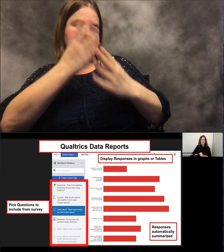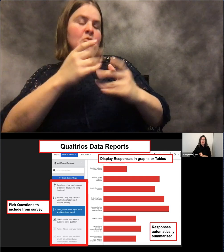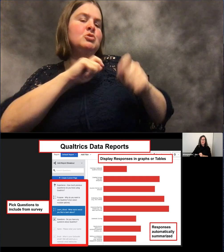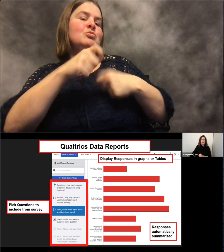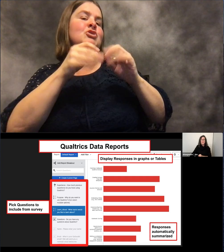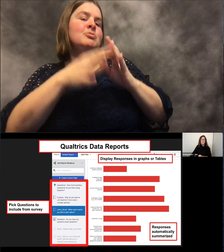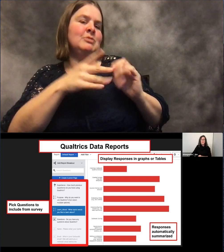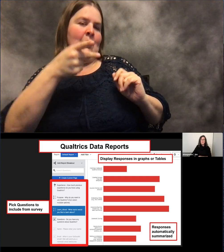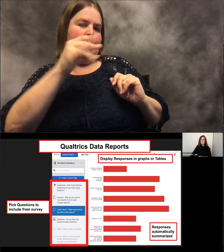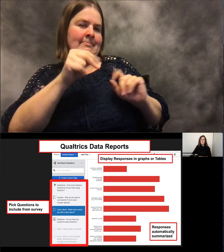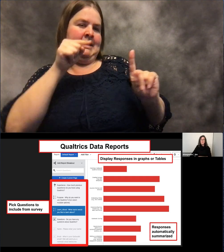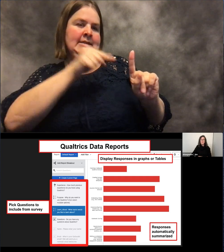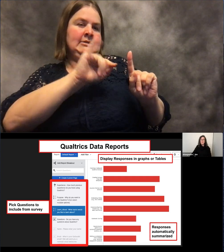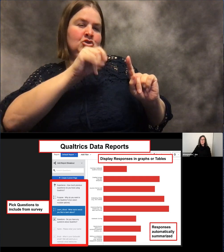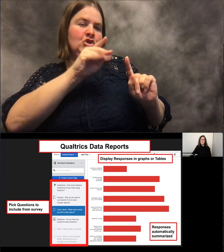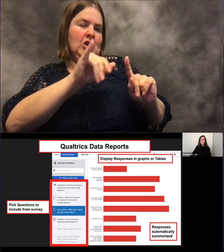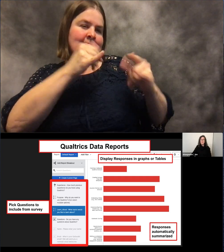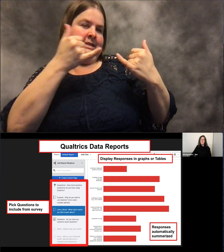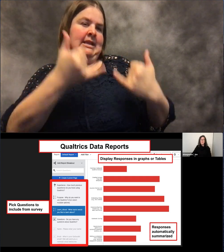Jeremy.